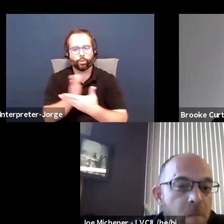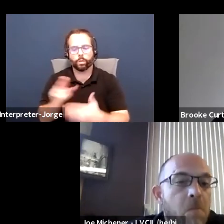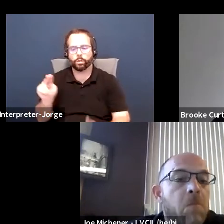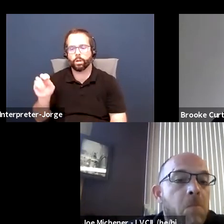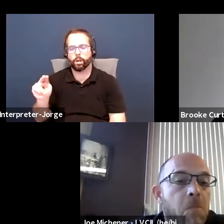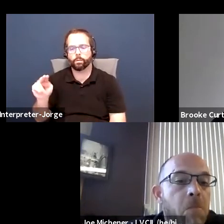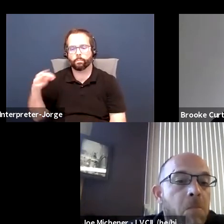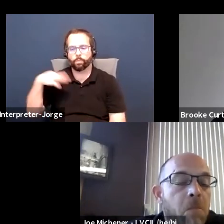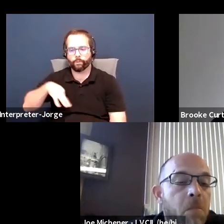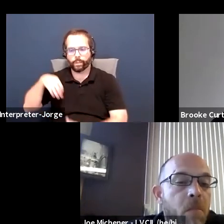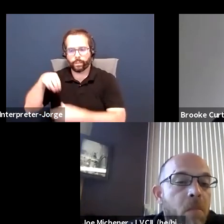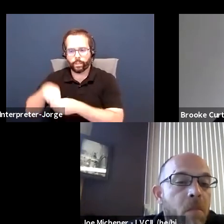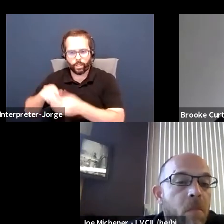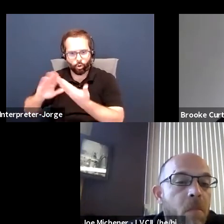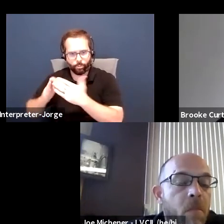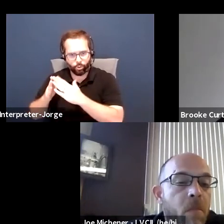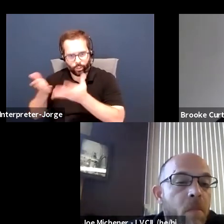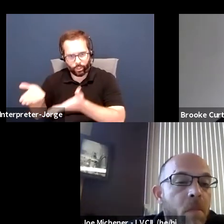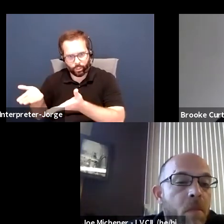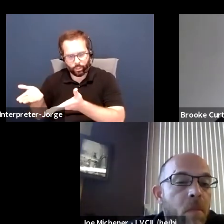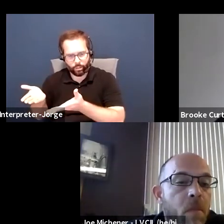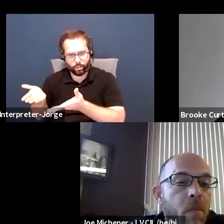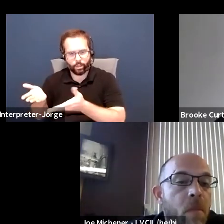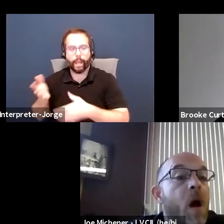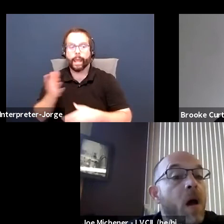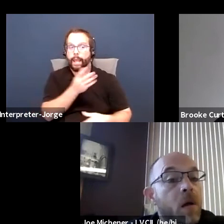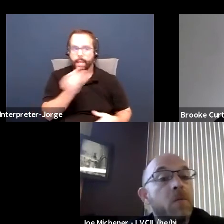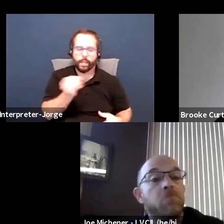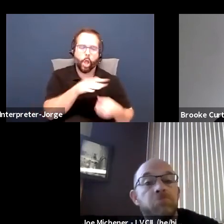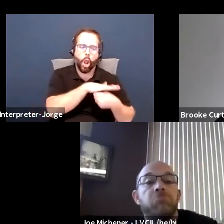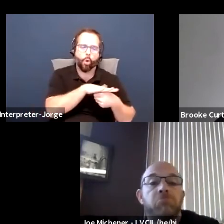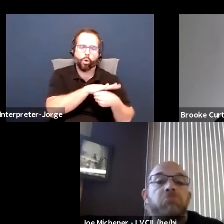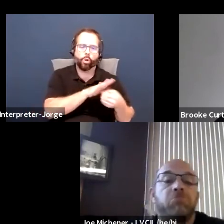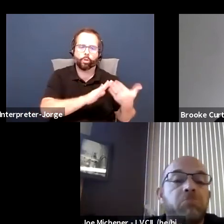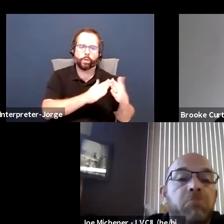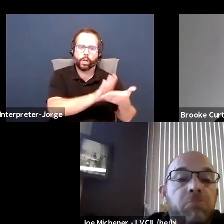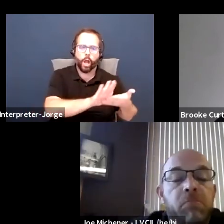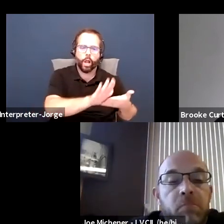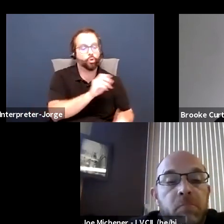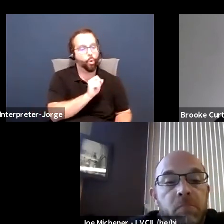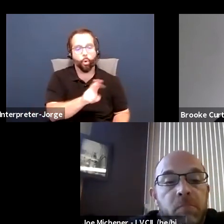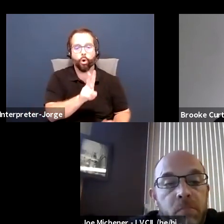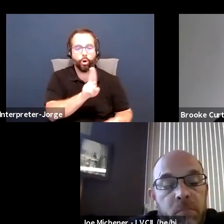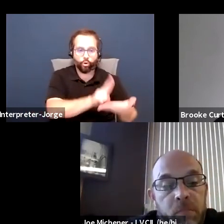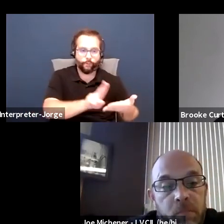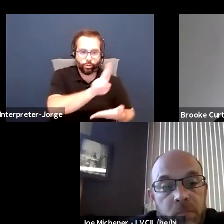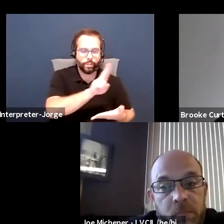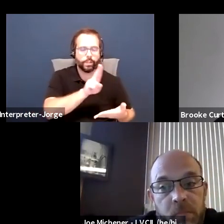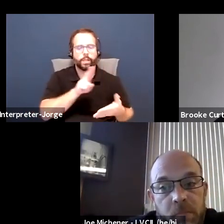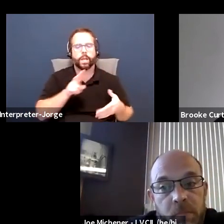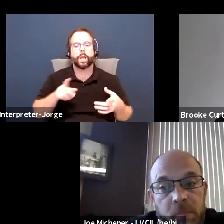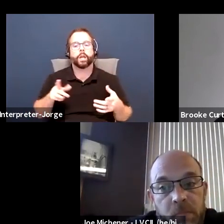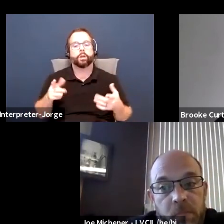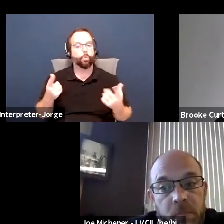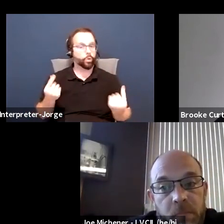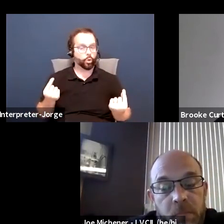community and a local community college or university. And what they do is it provides